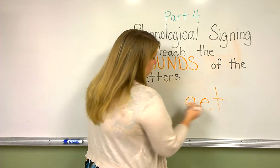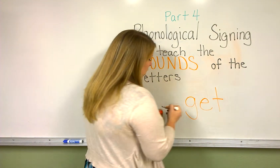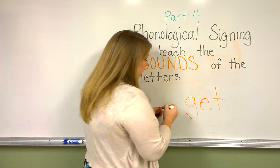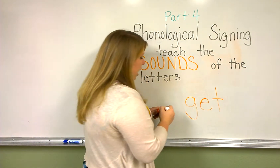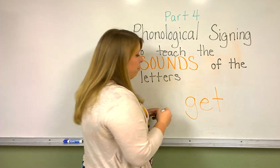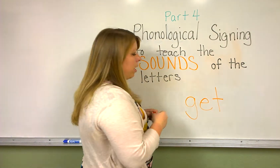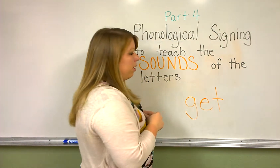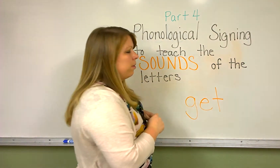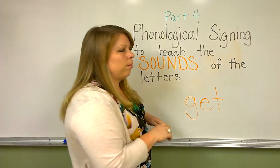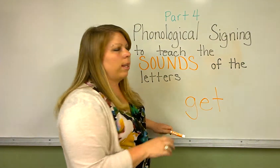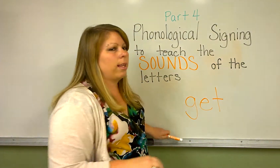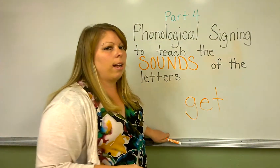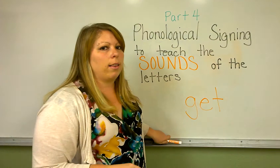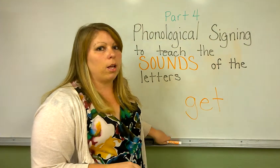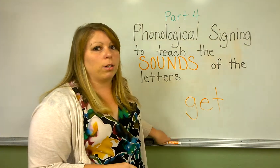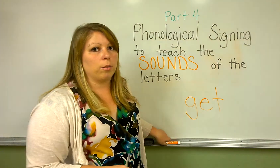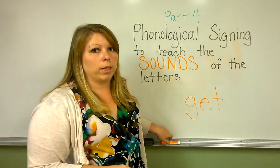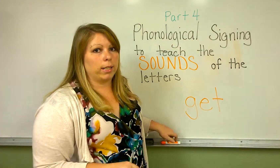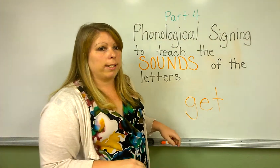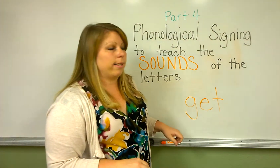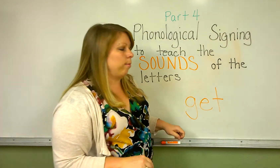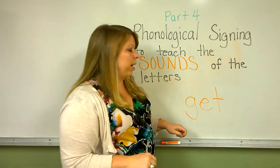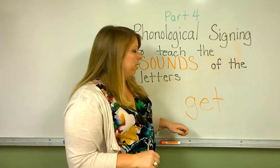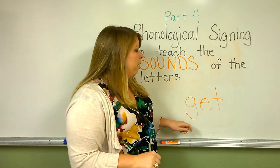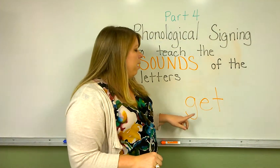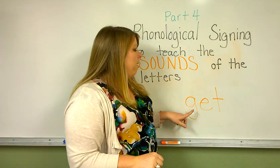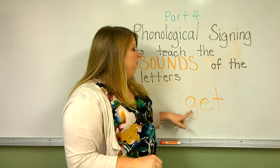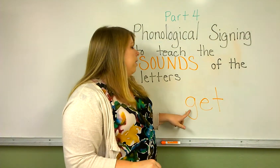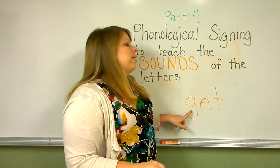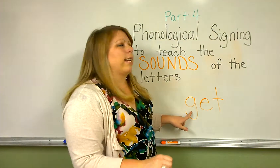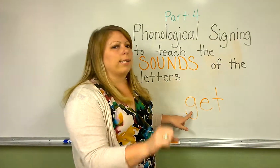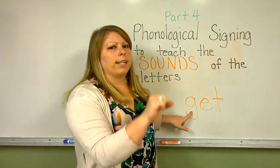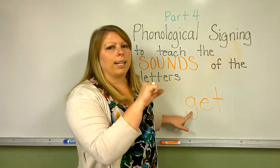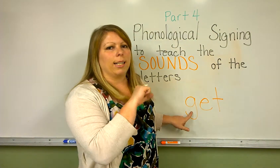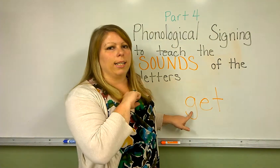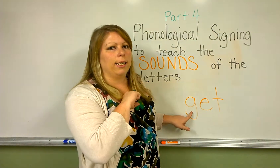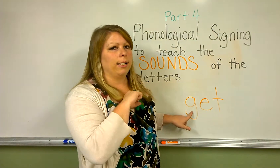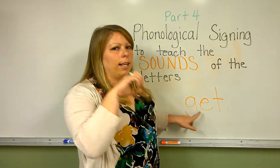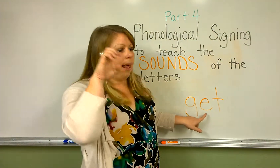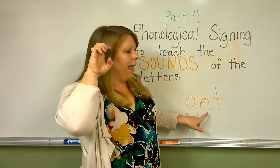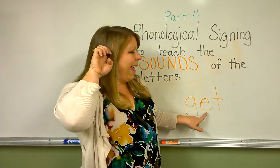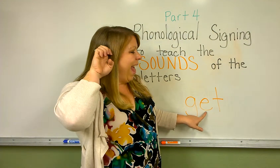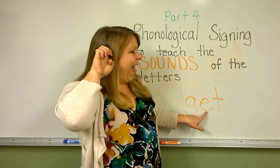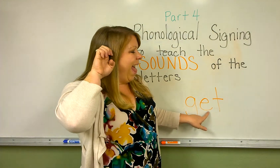this can be used with longer words as well. This says g, et,